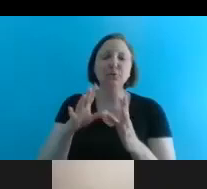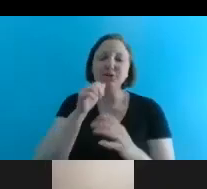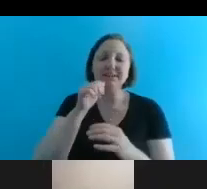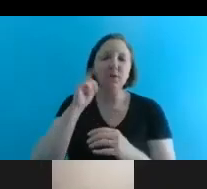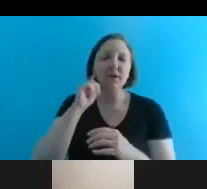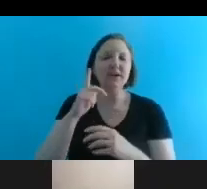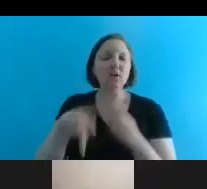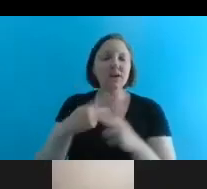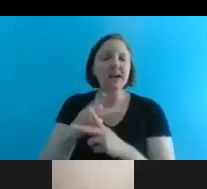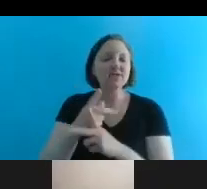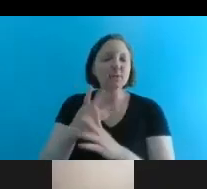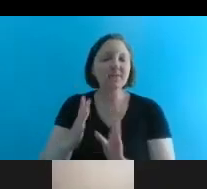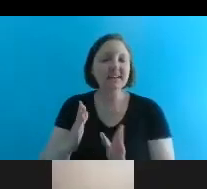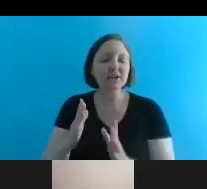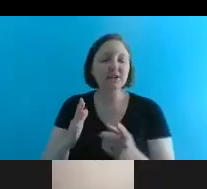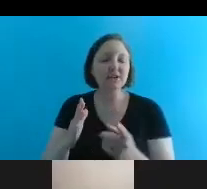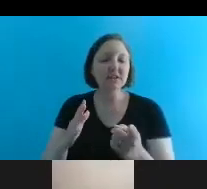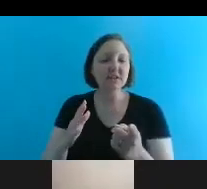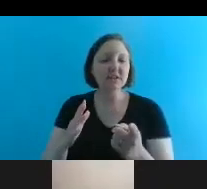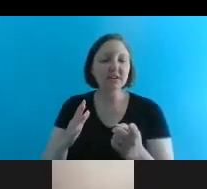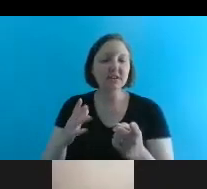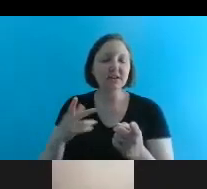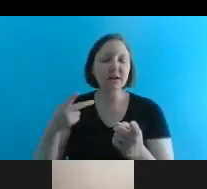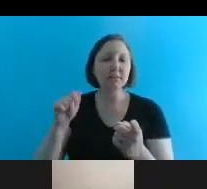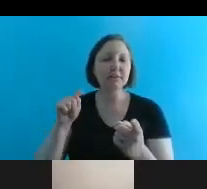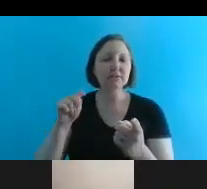interpreter didn't quite hear. What kind of supervisor?